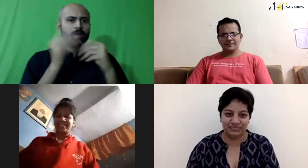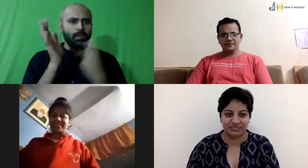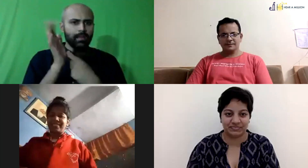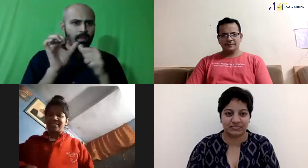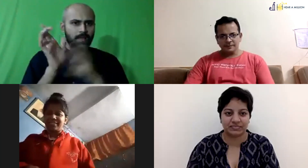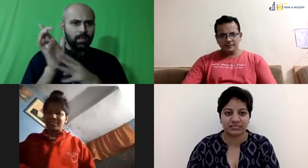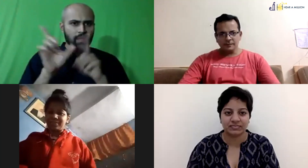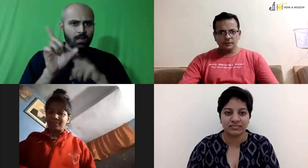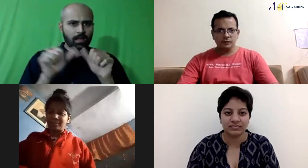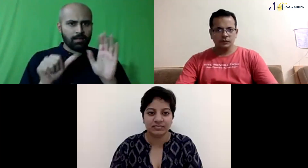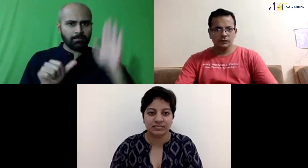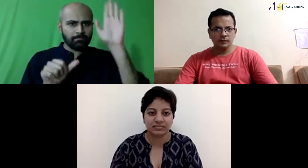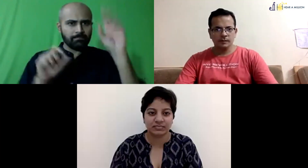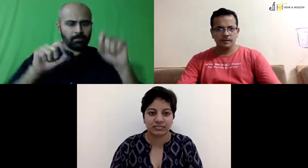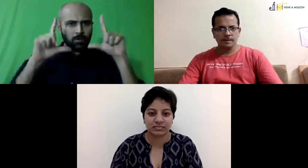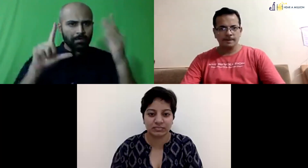the question.